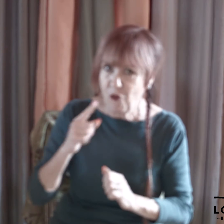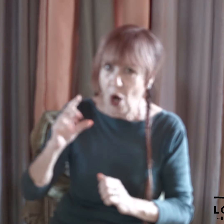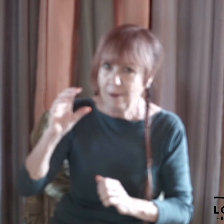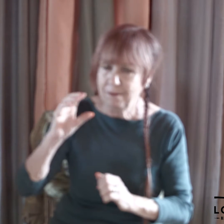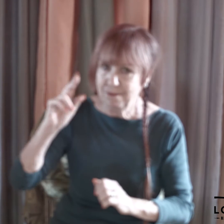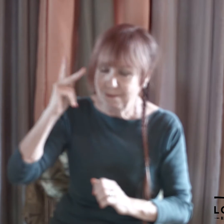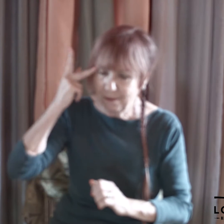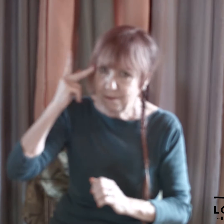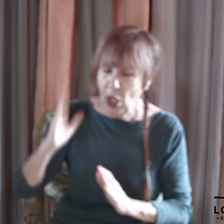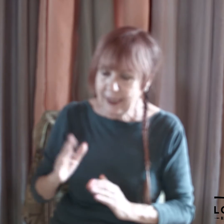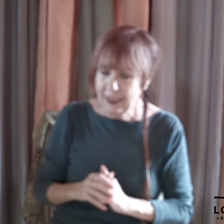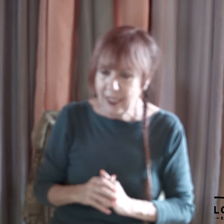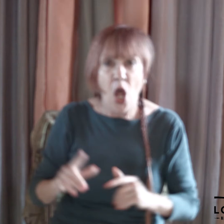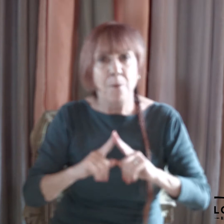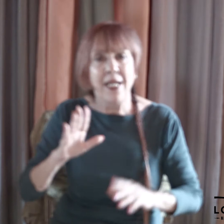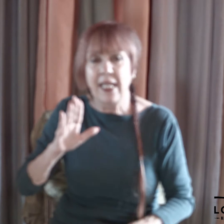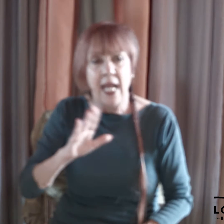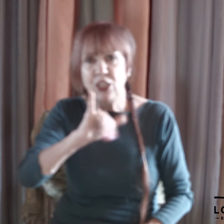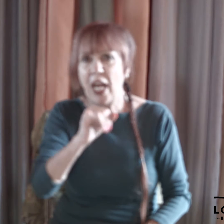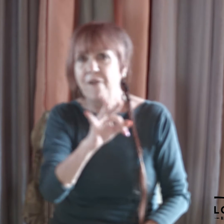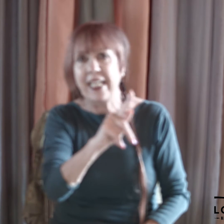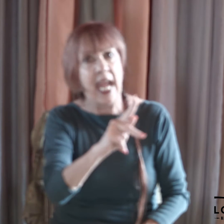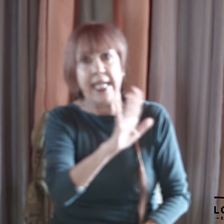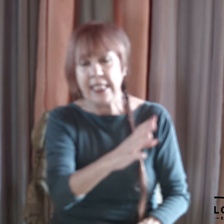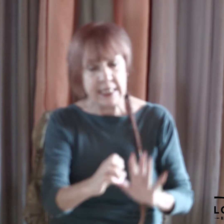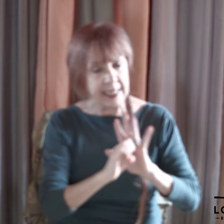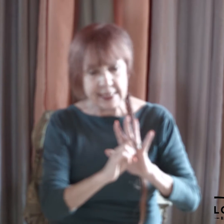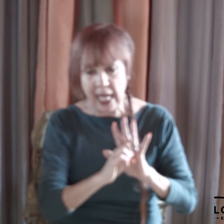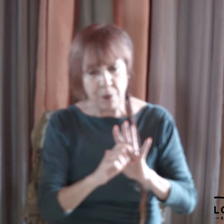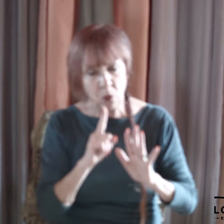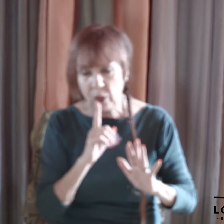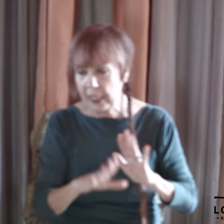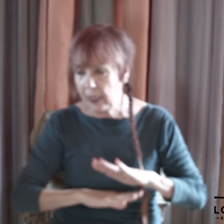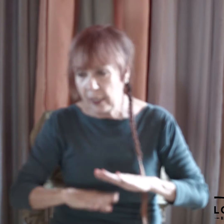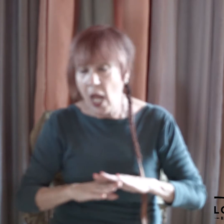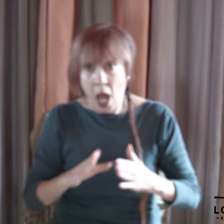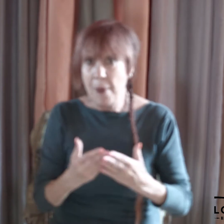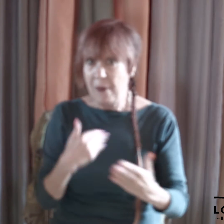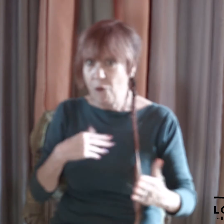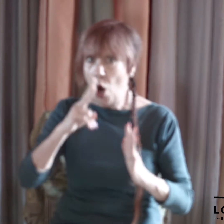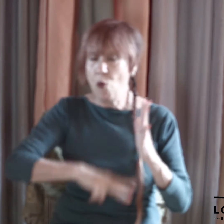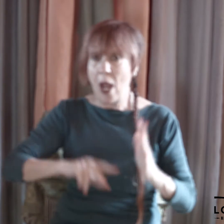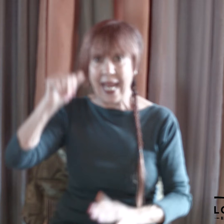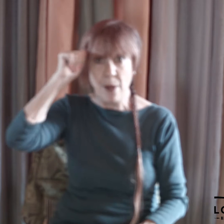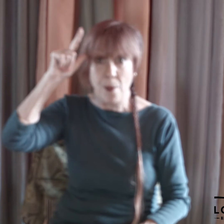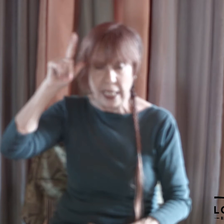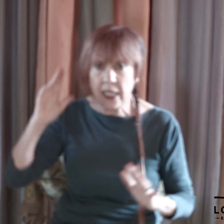example was really the basic one for me. A reading that I had done about Abraham Lincoln,